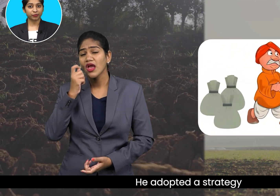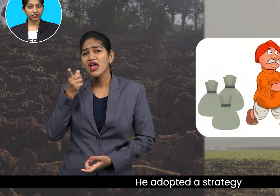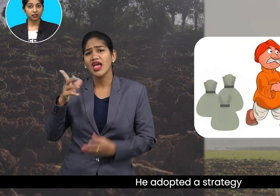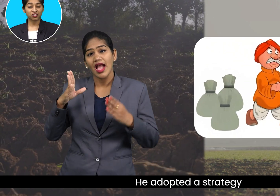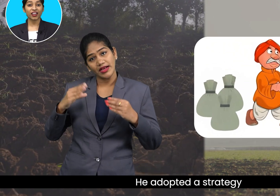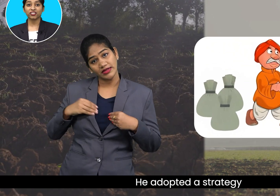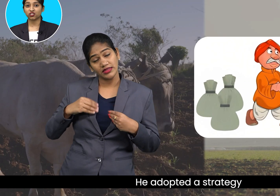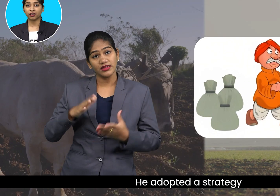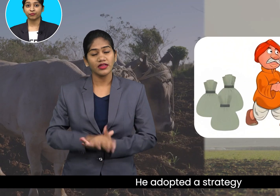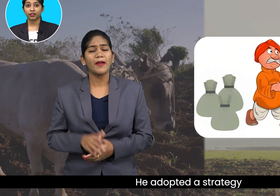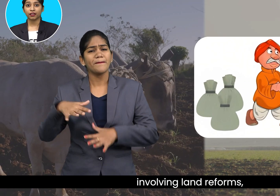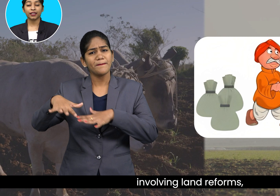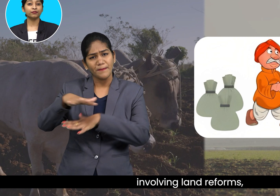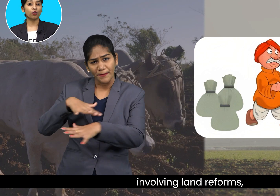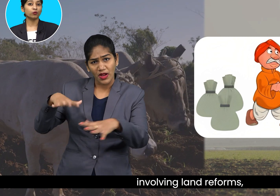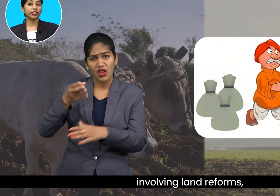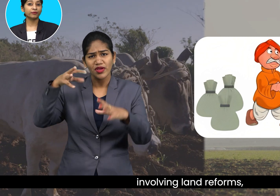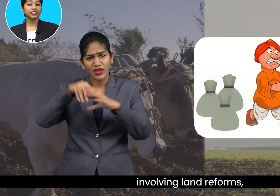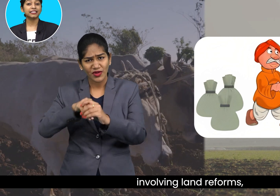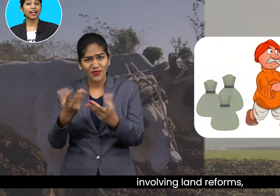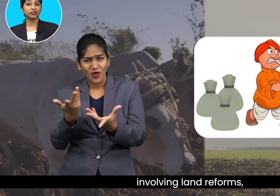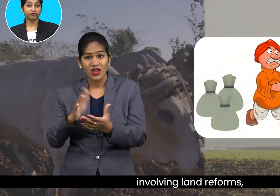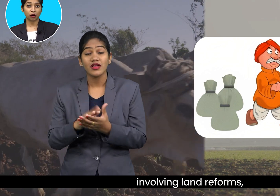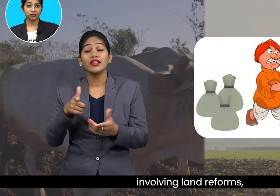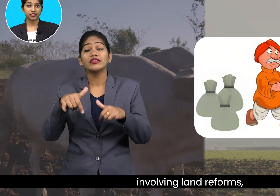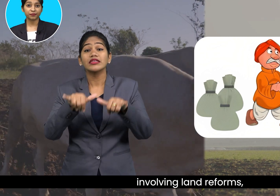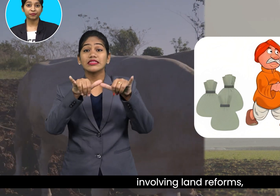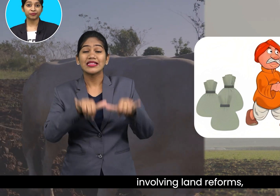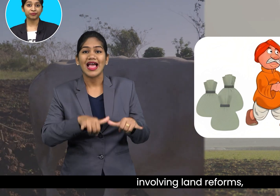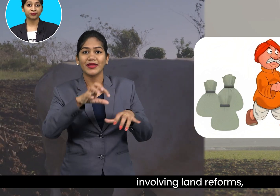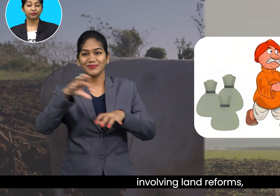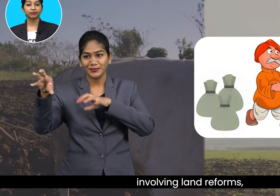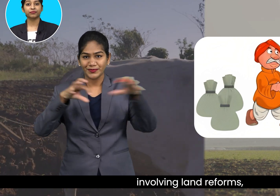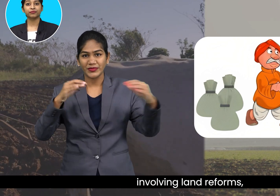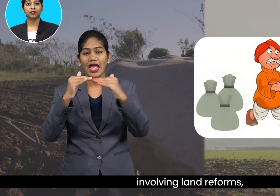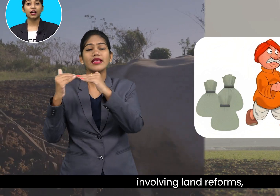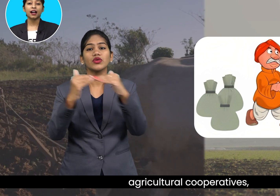He adopted a strategy involving land reforms,